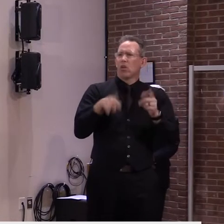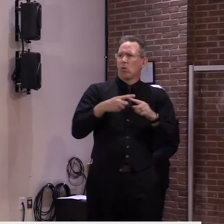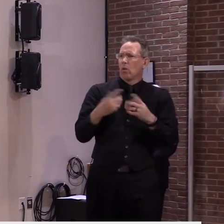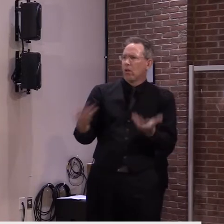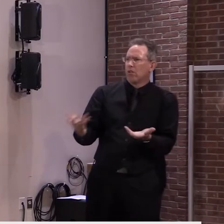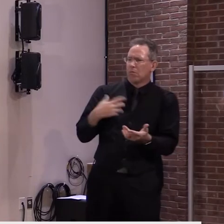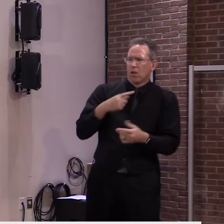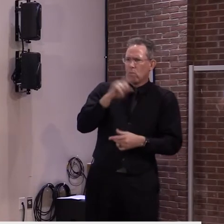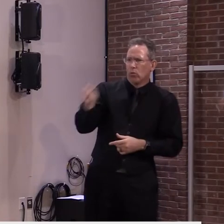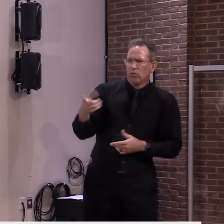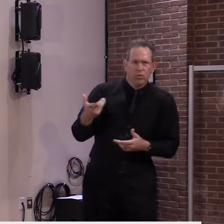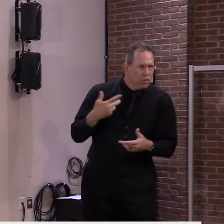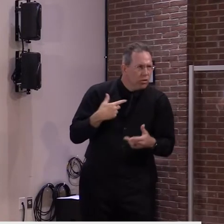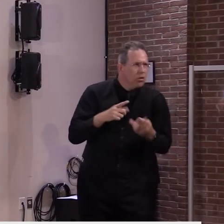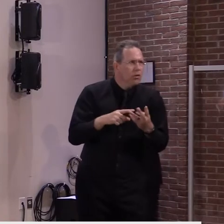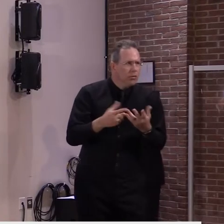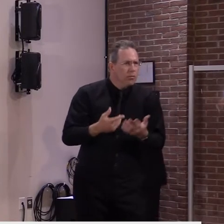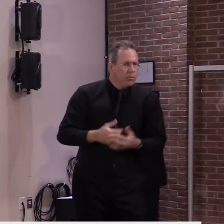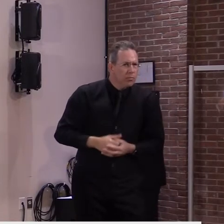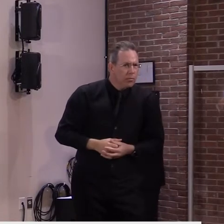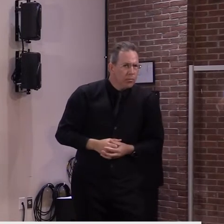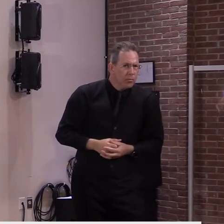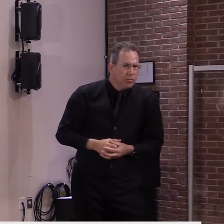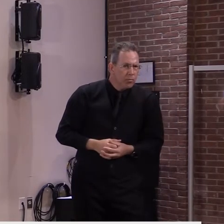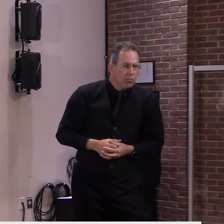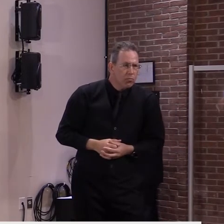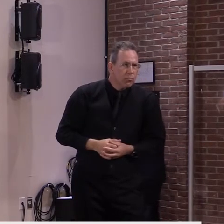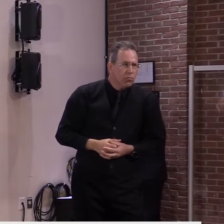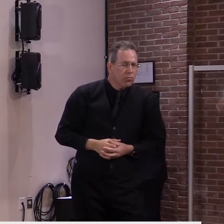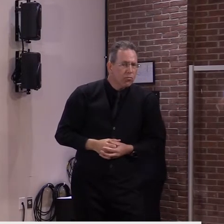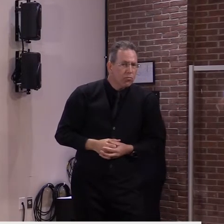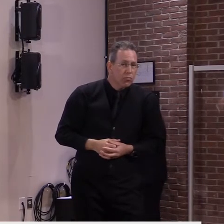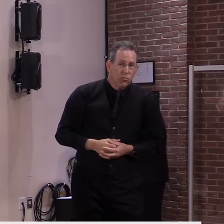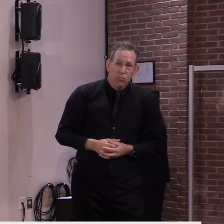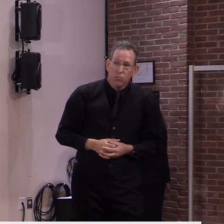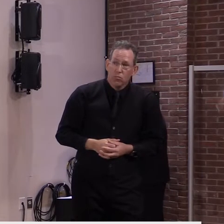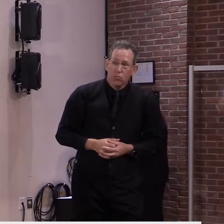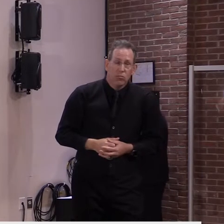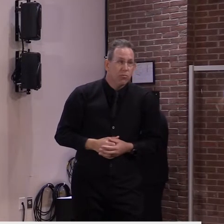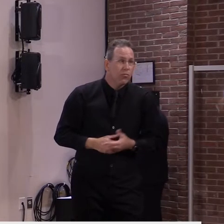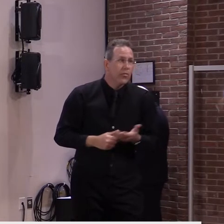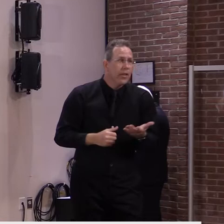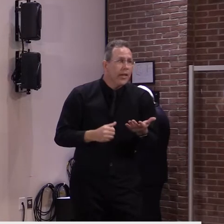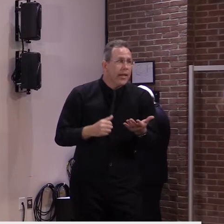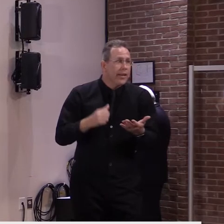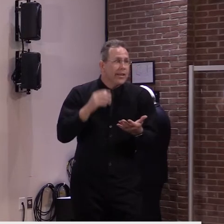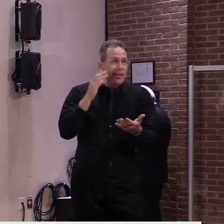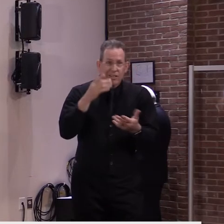first round, it says that the money is to be implemented between May 17th and July 15th.